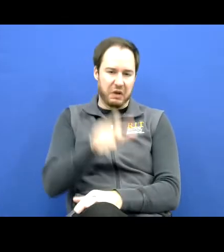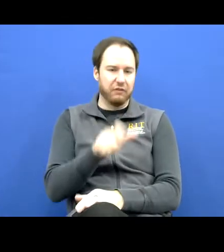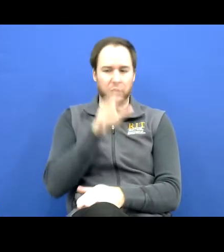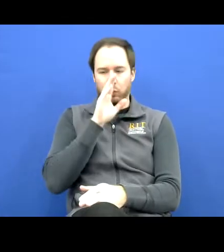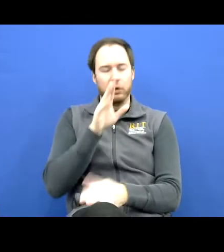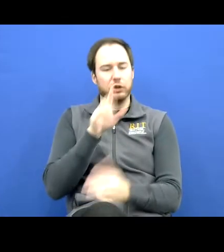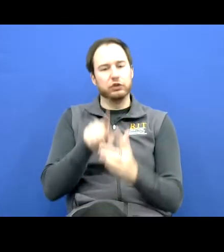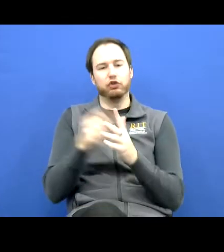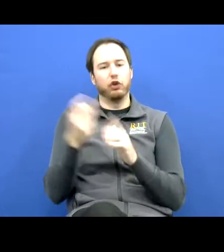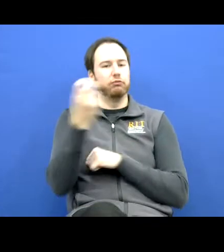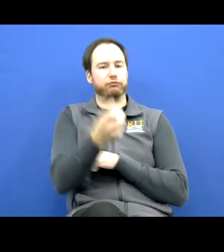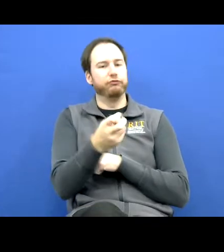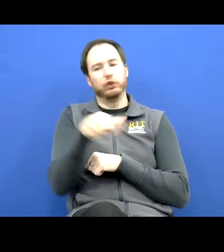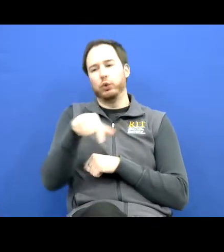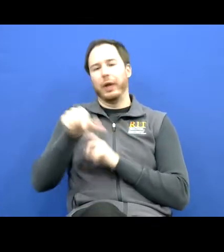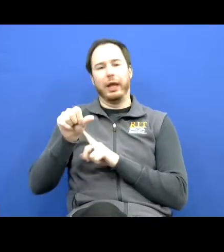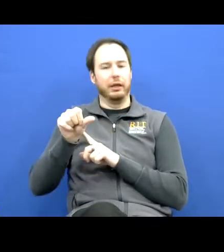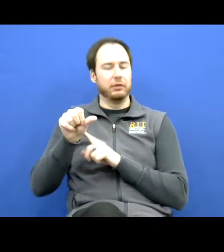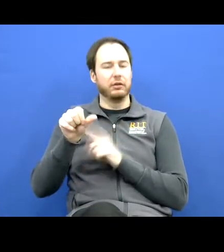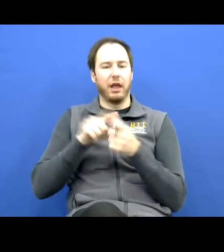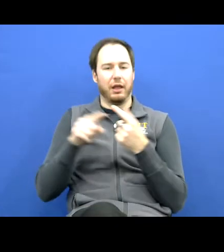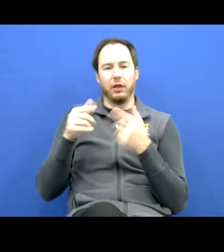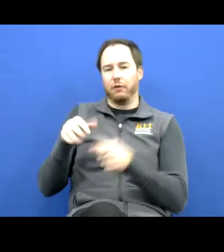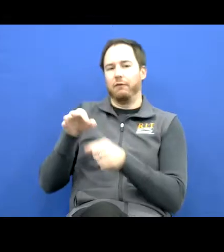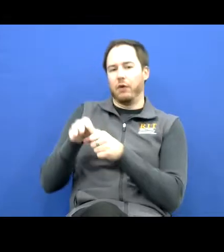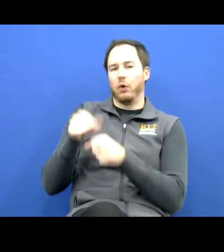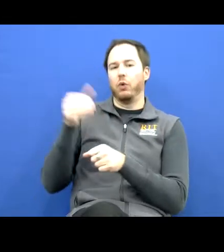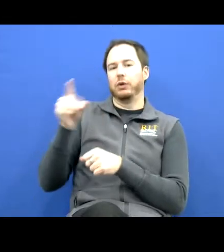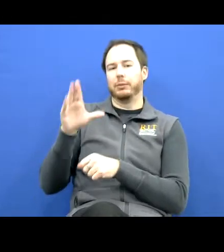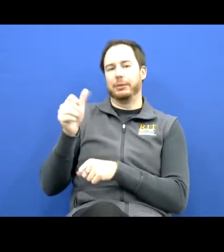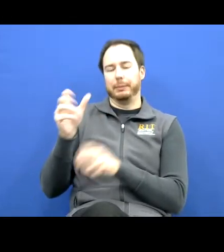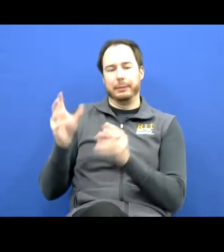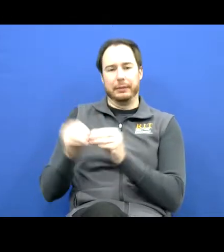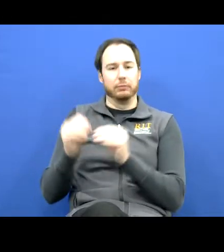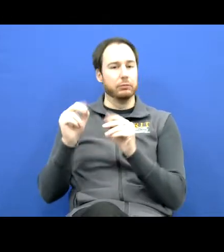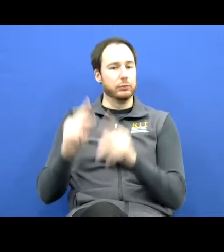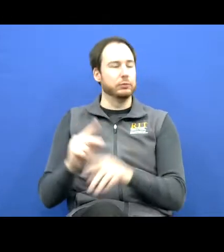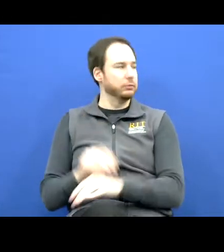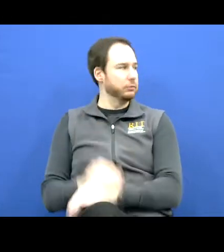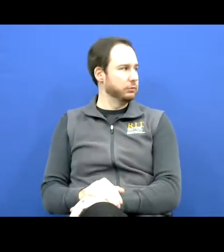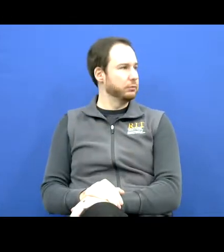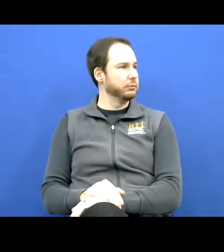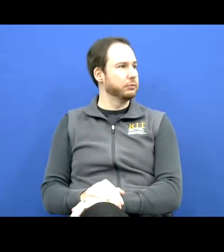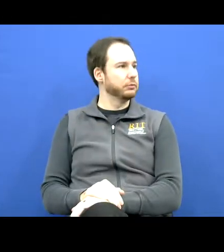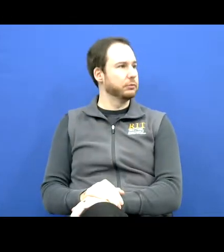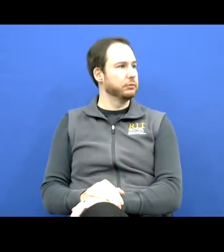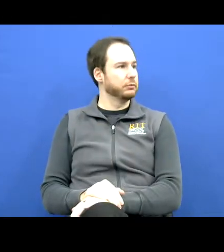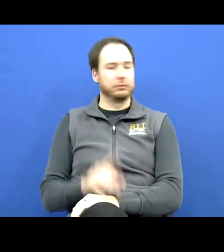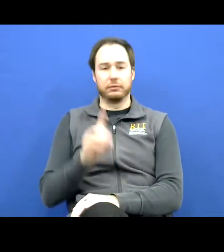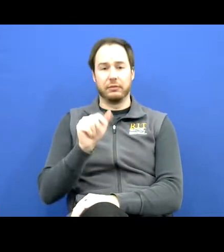for questions. And then we'll be able to vote at that meeting. So, Dan?